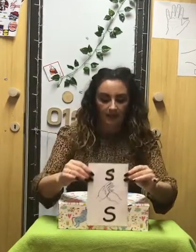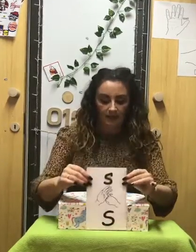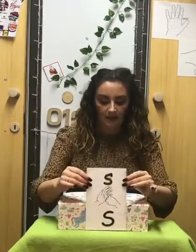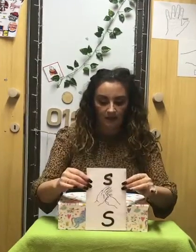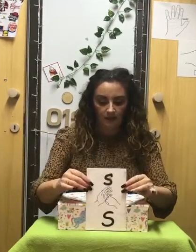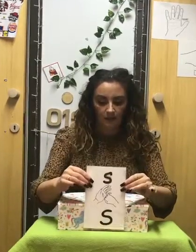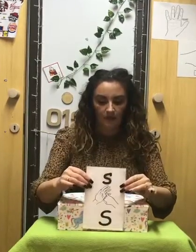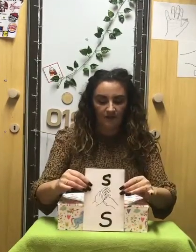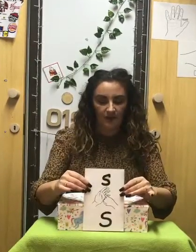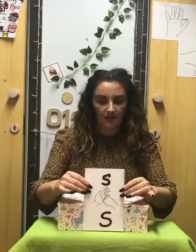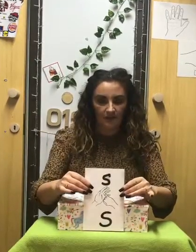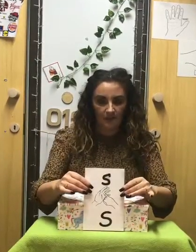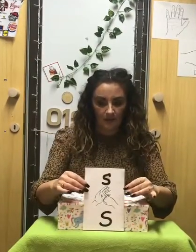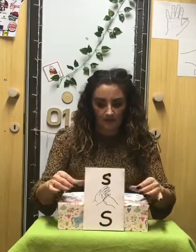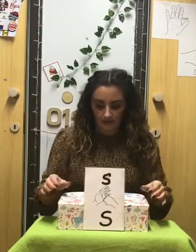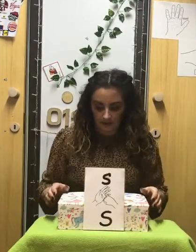Okay, what have I got in my box?